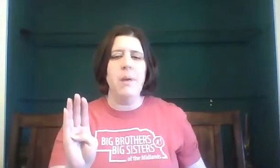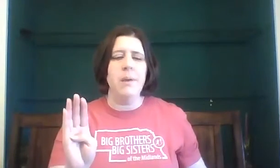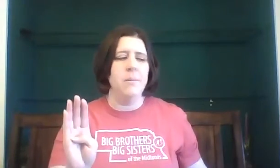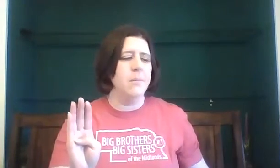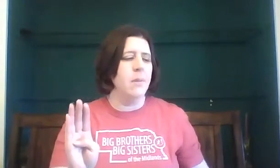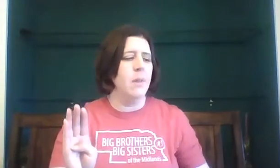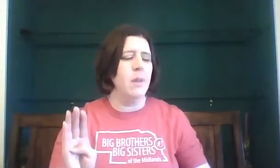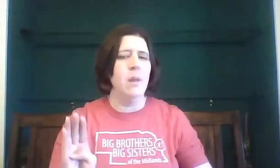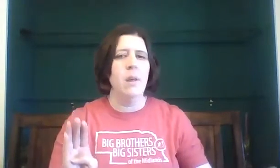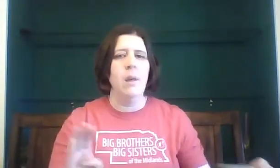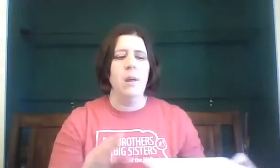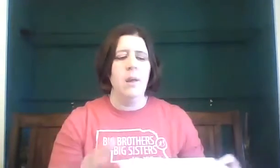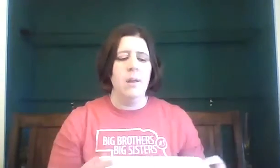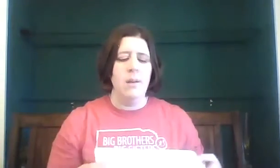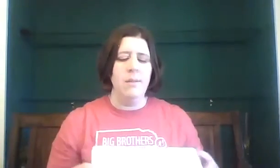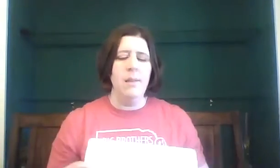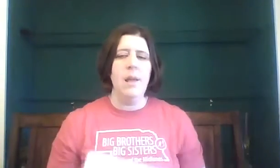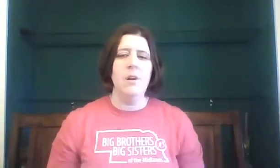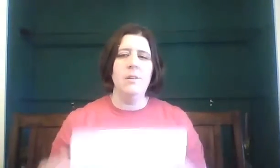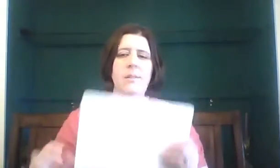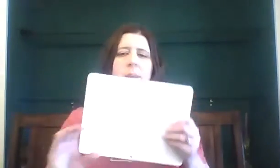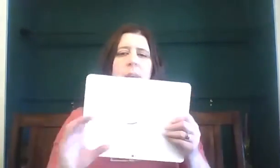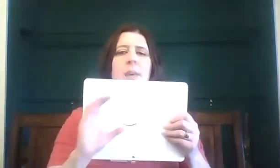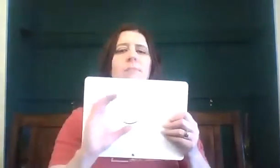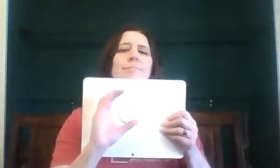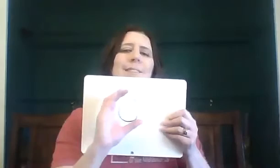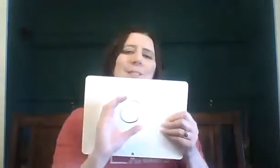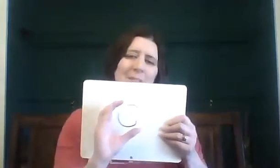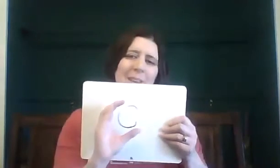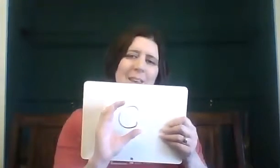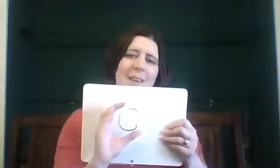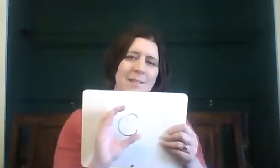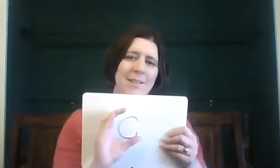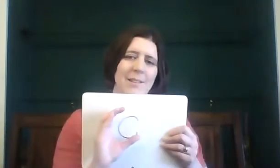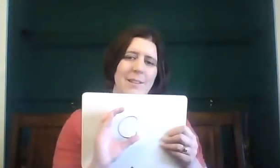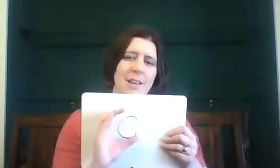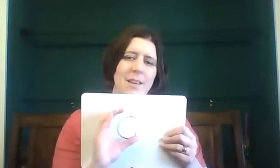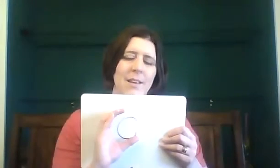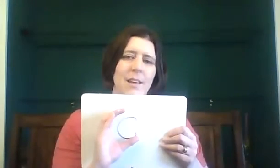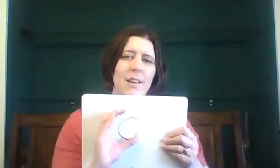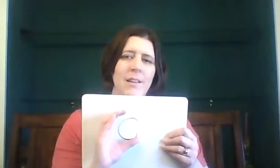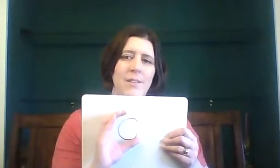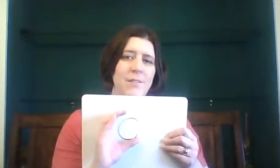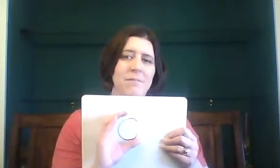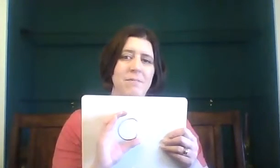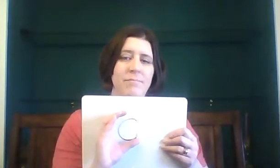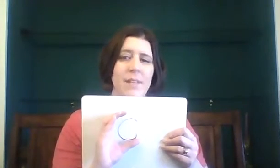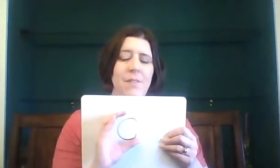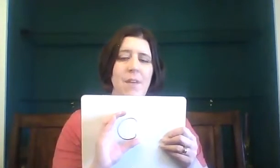B. Now the letter C is really easy to see. It's